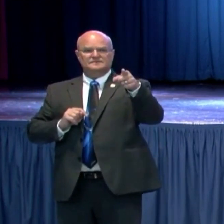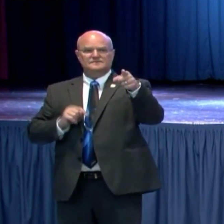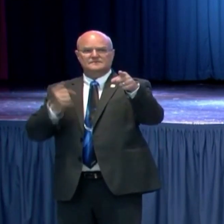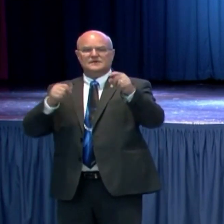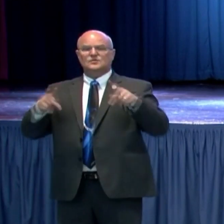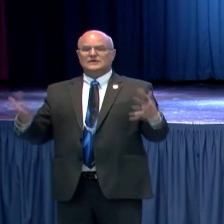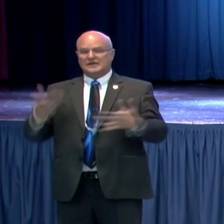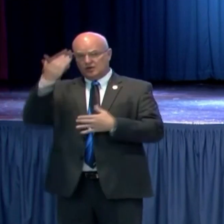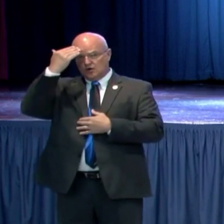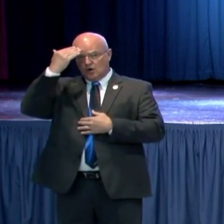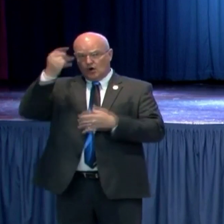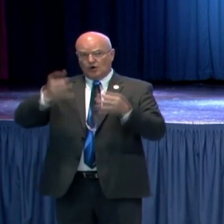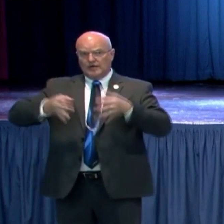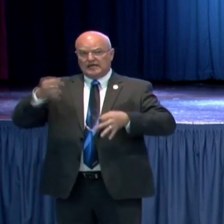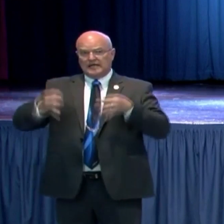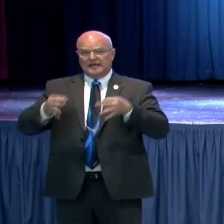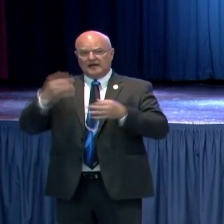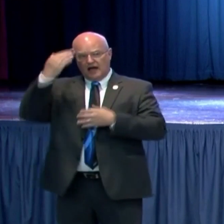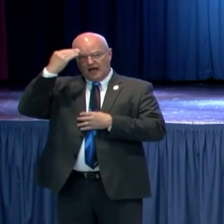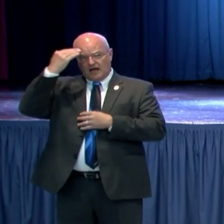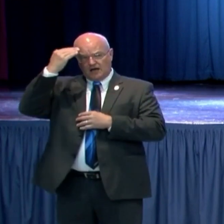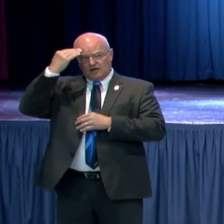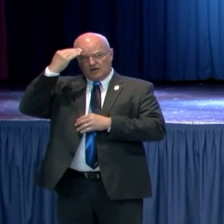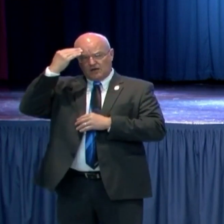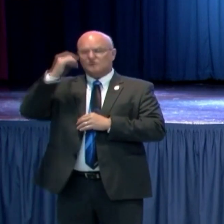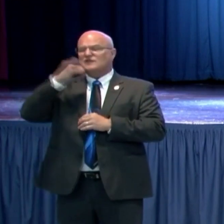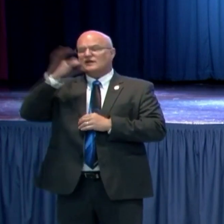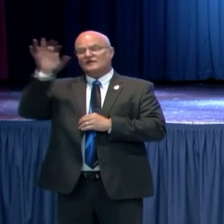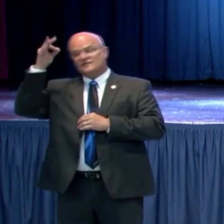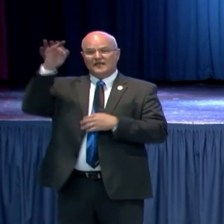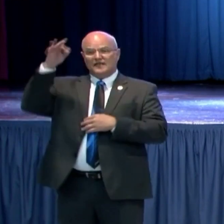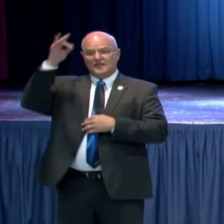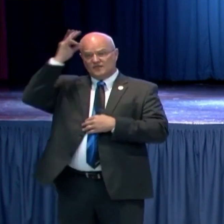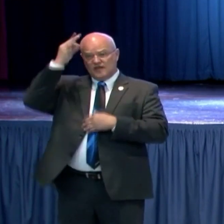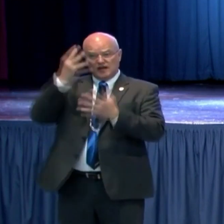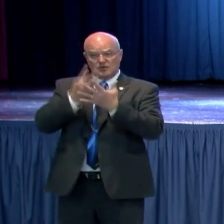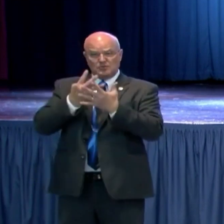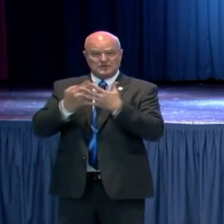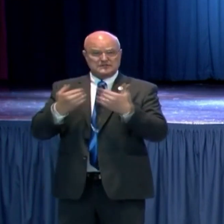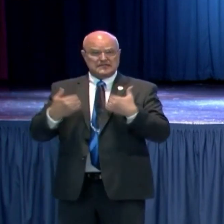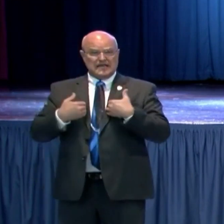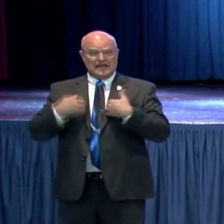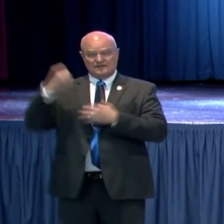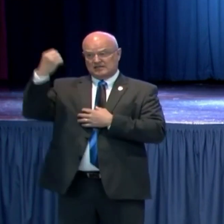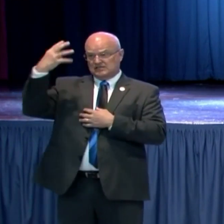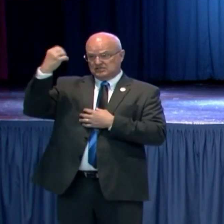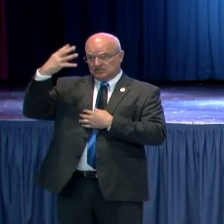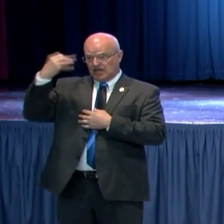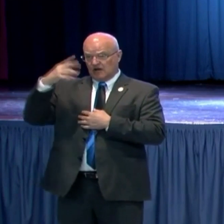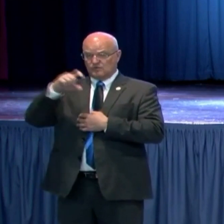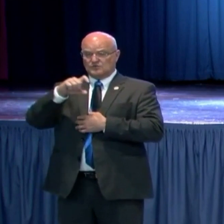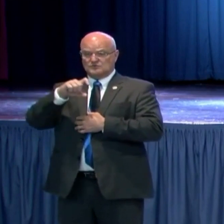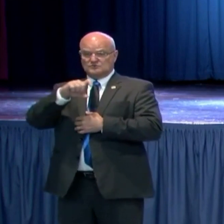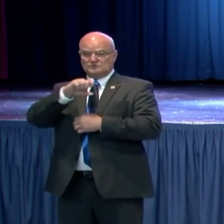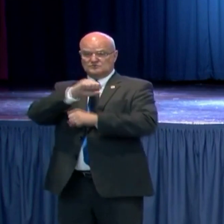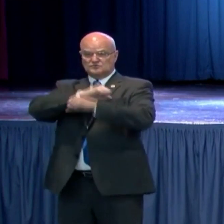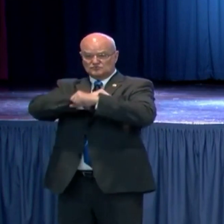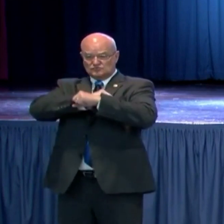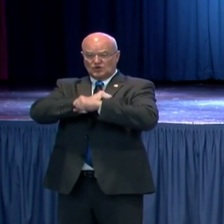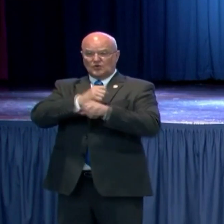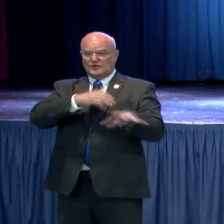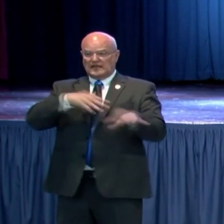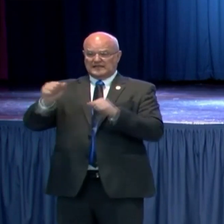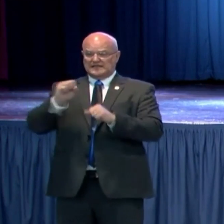here know if I know you're not federal, but does it have showers for the guards when they leave